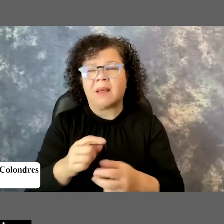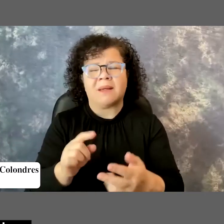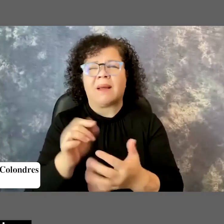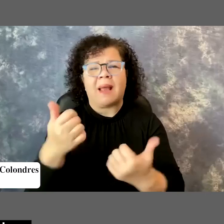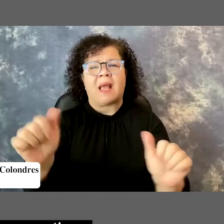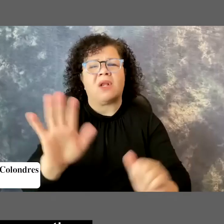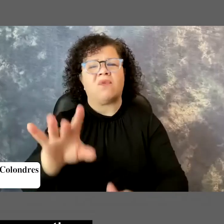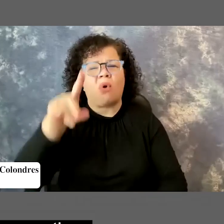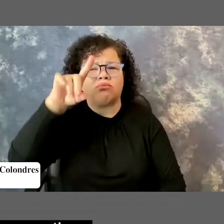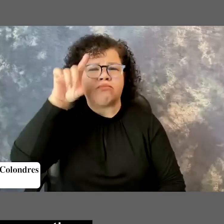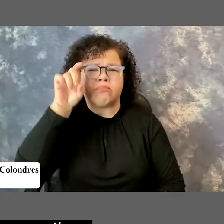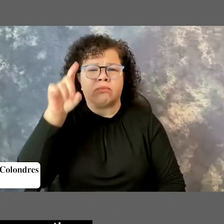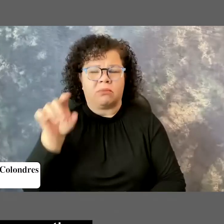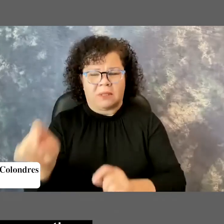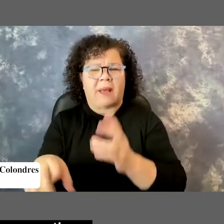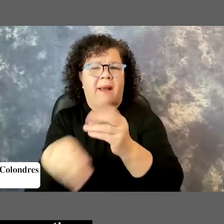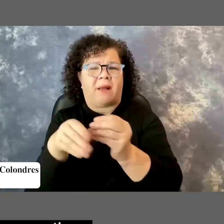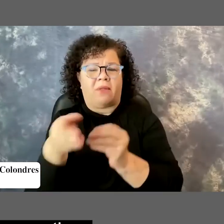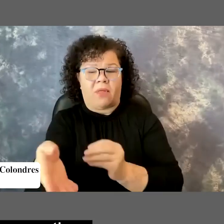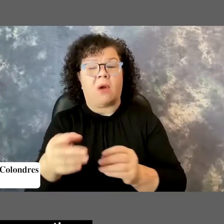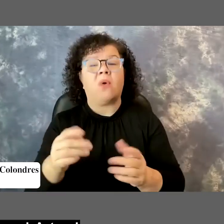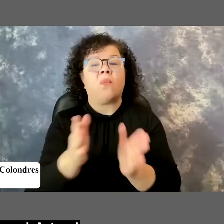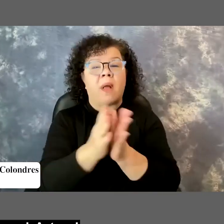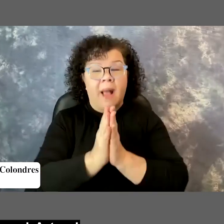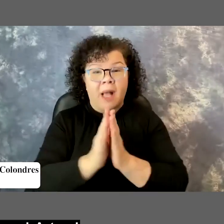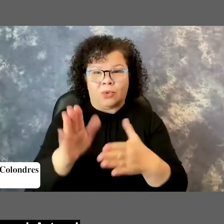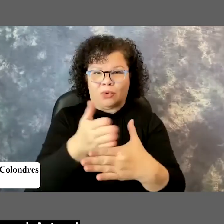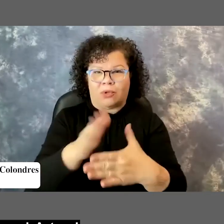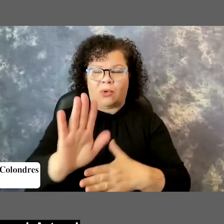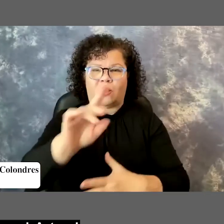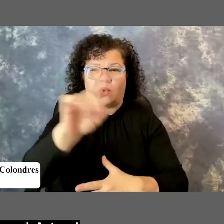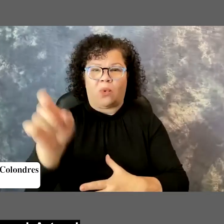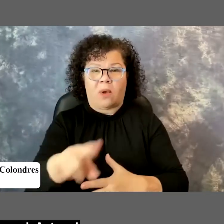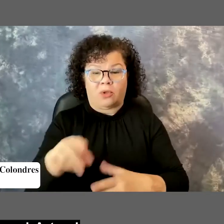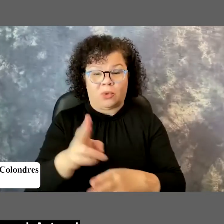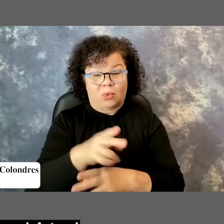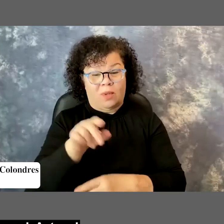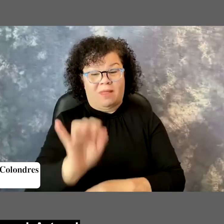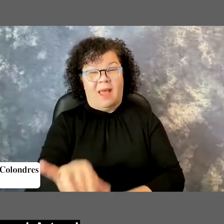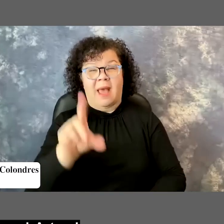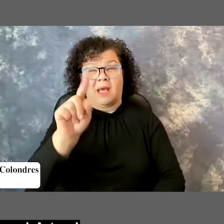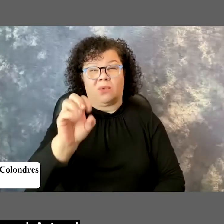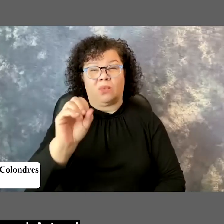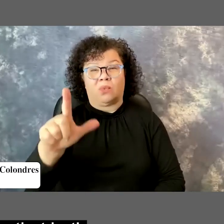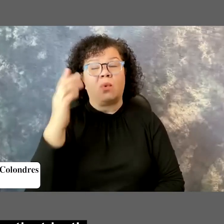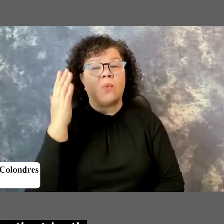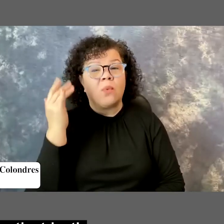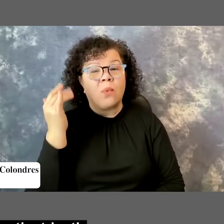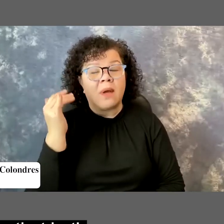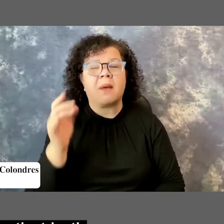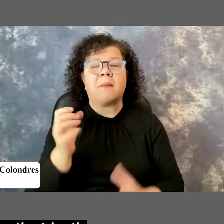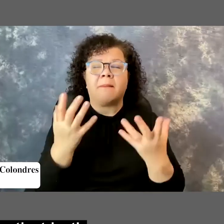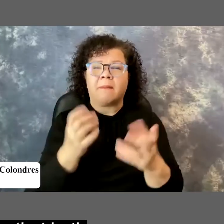wondering. We ask that you share your questions with us using the Q&A tool so that we can ensure that